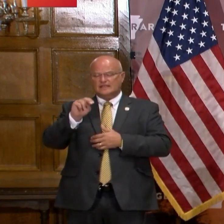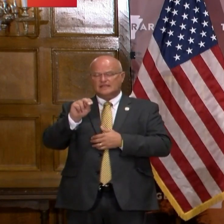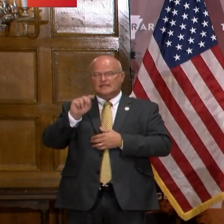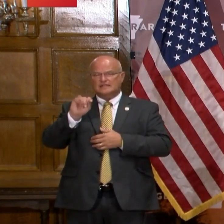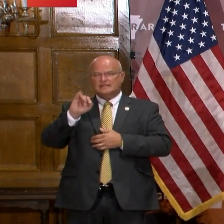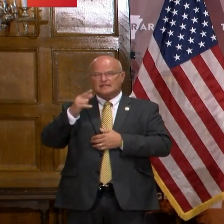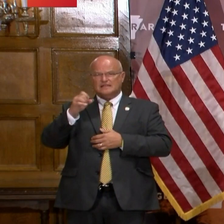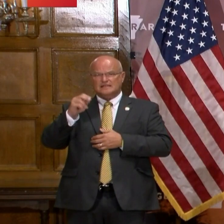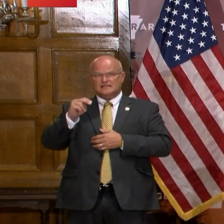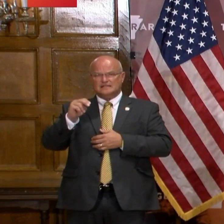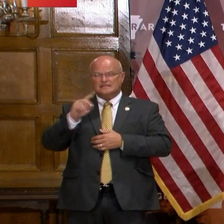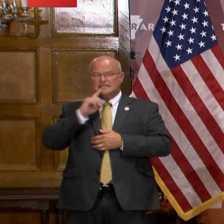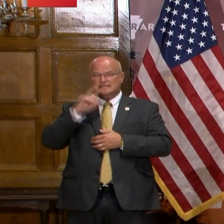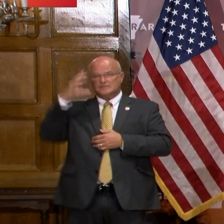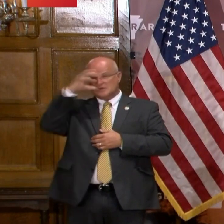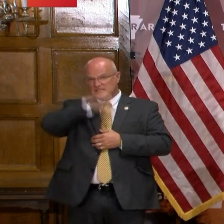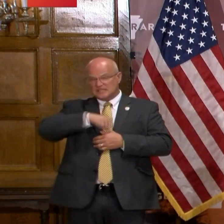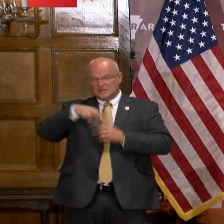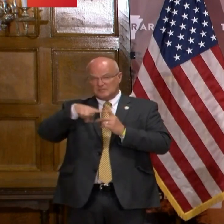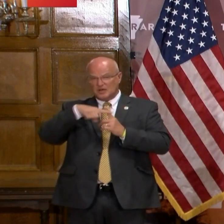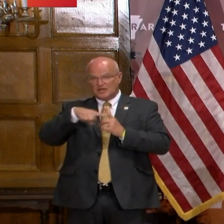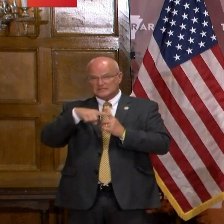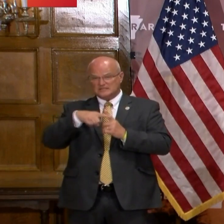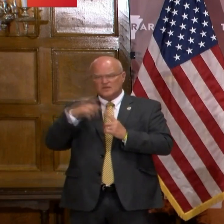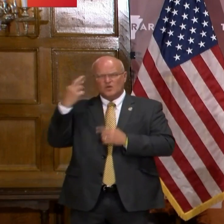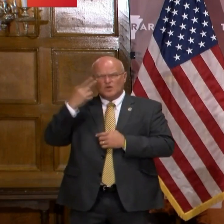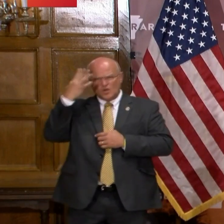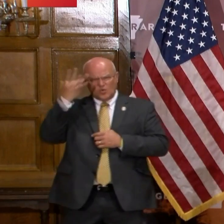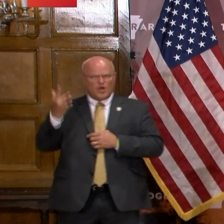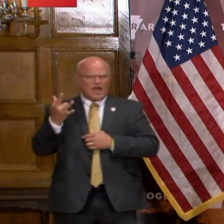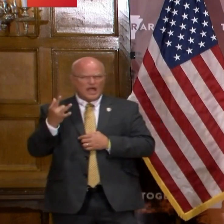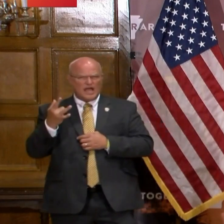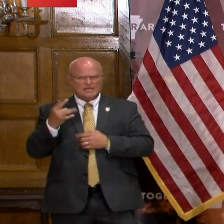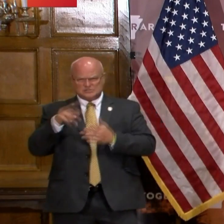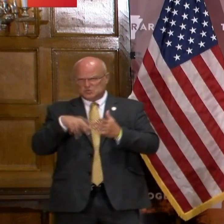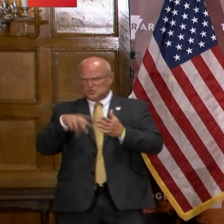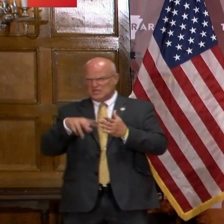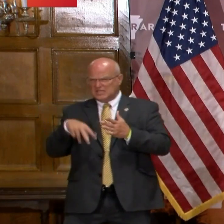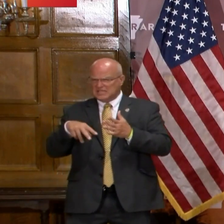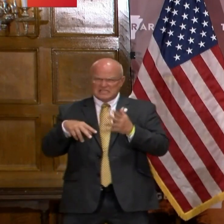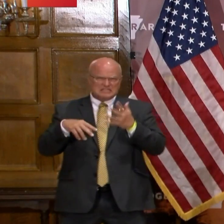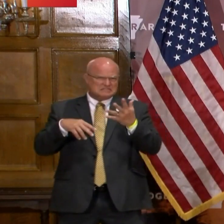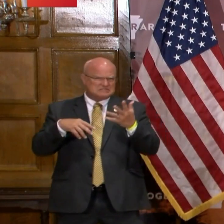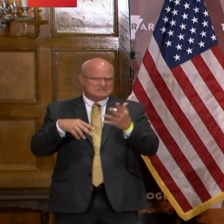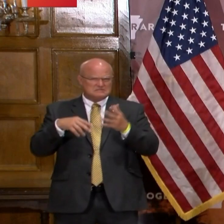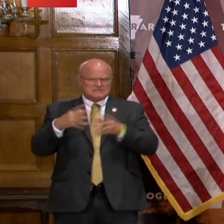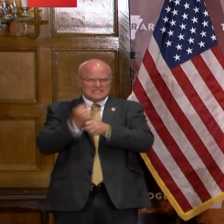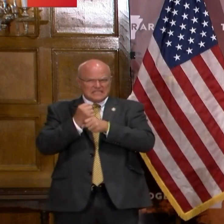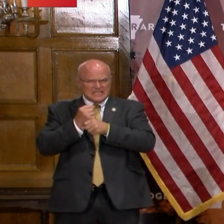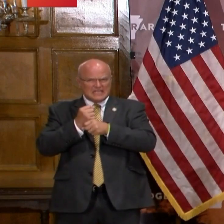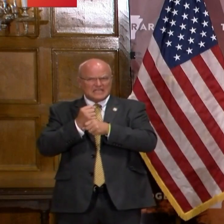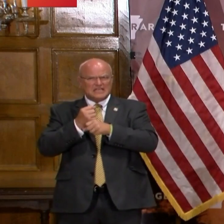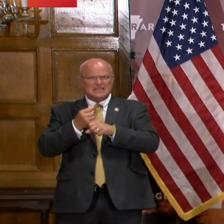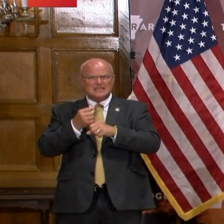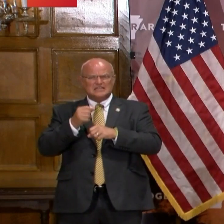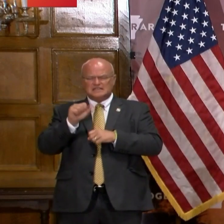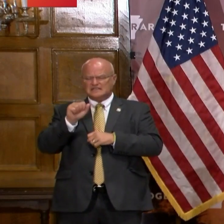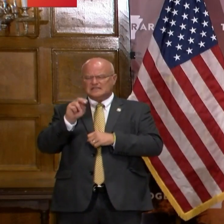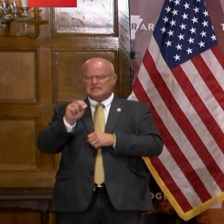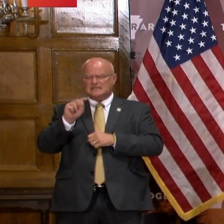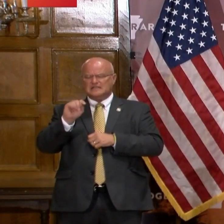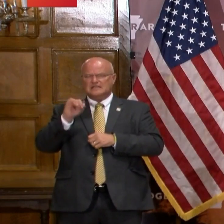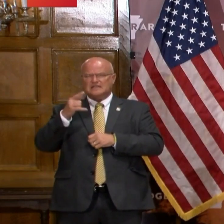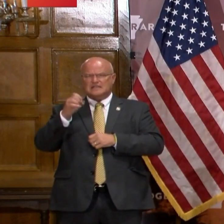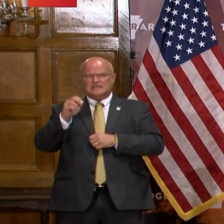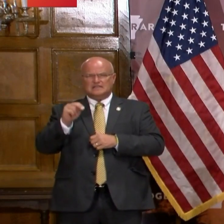is a presumptive positive, what's the reason for doing that? Are the reagents easier to get? I'm trying to understand why we would be